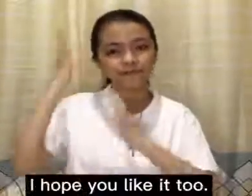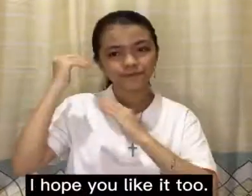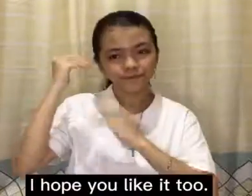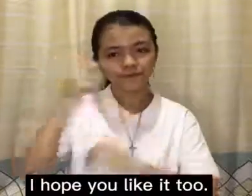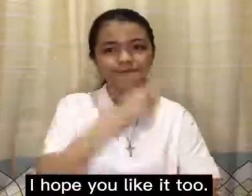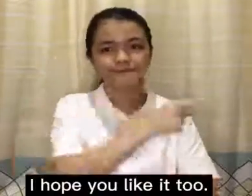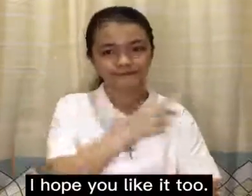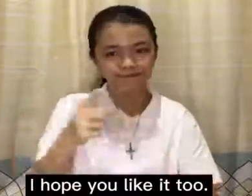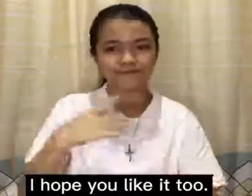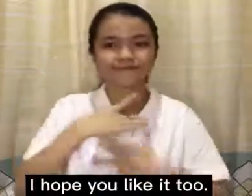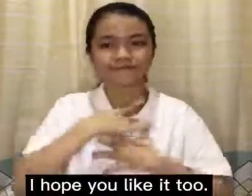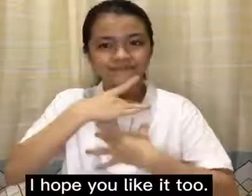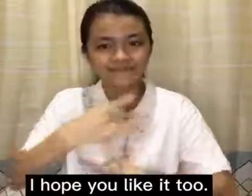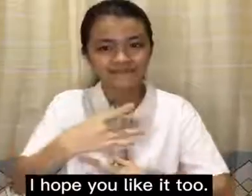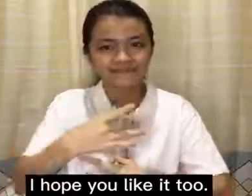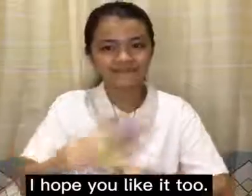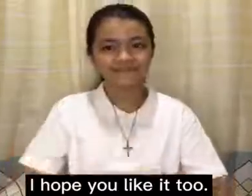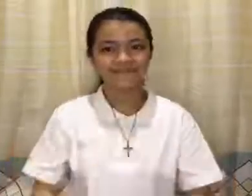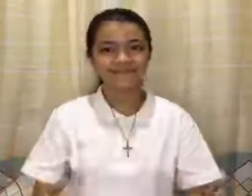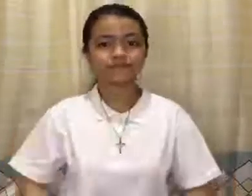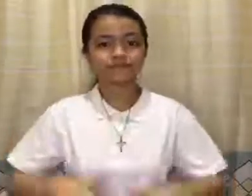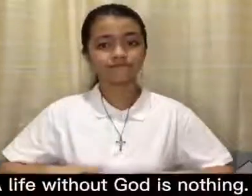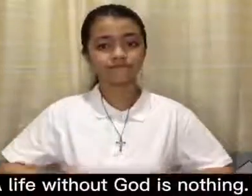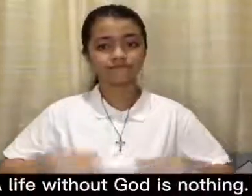me